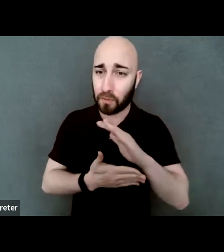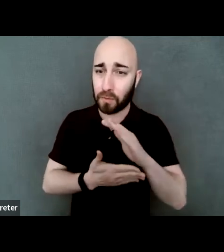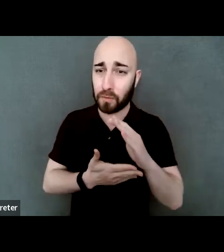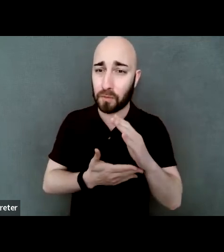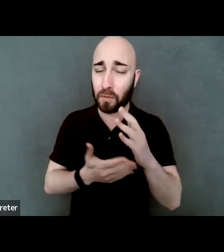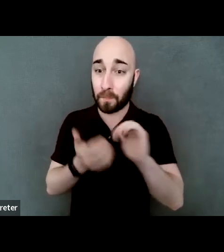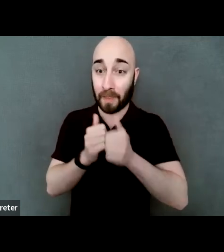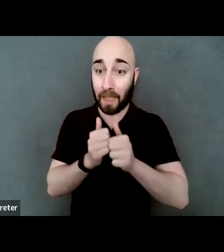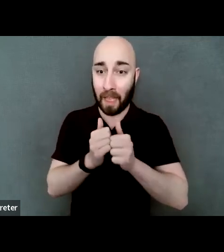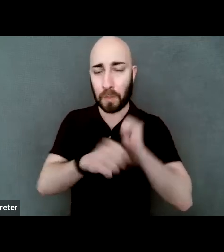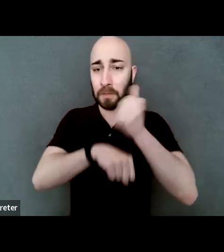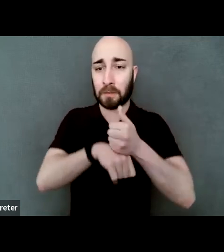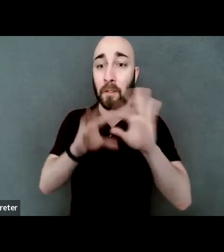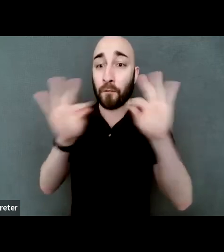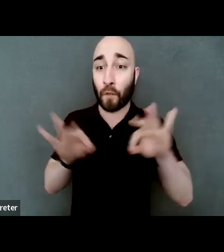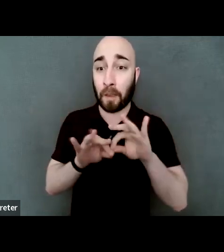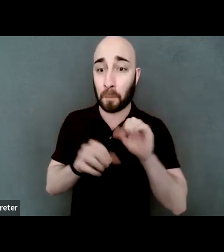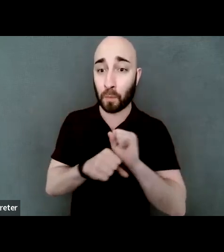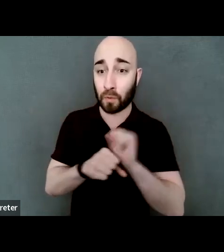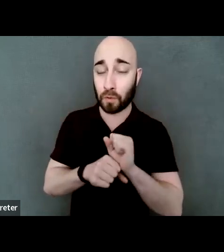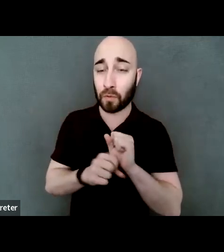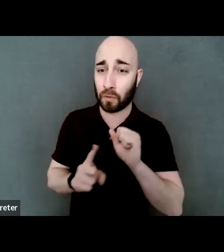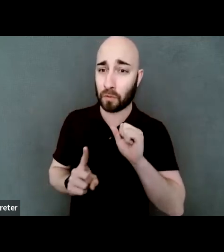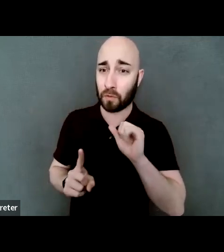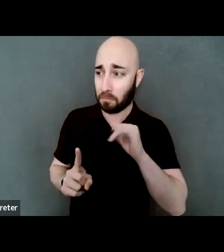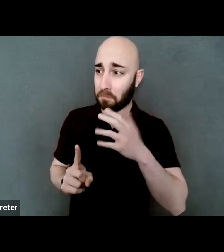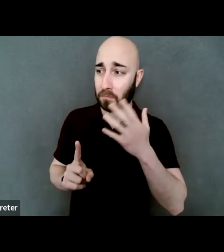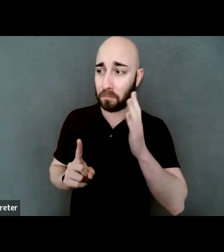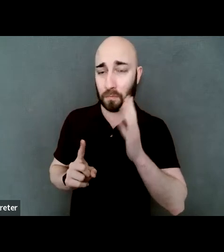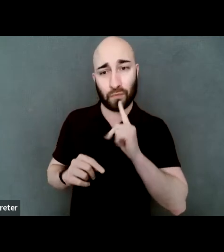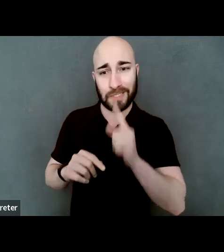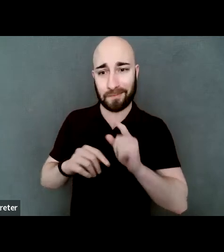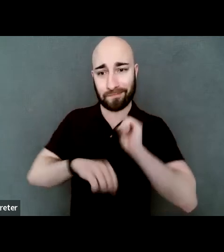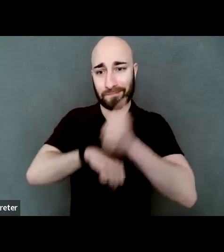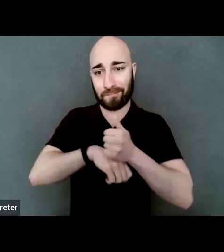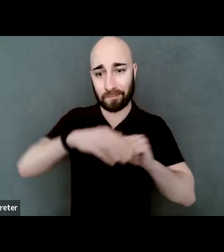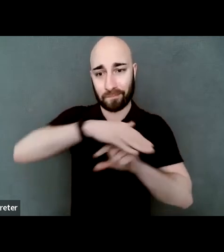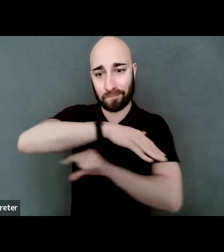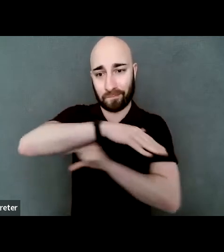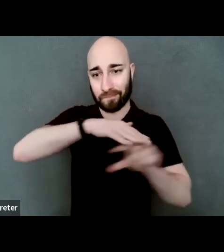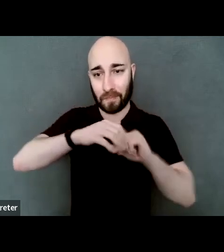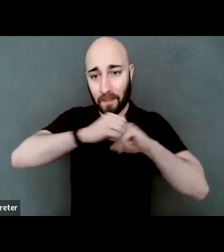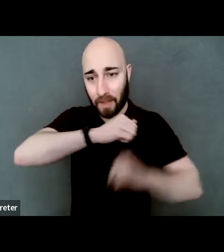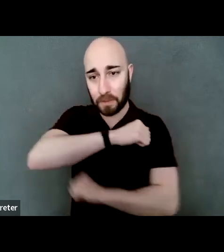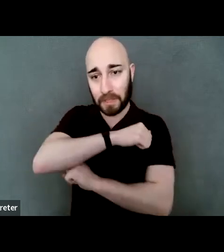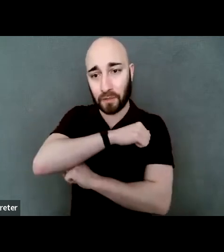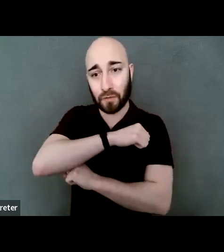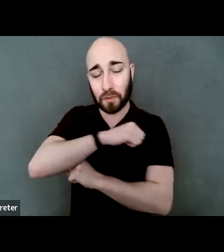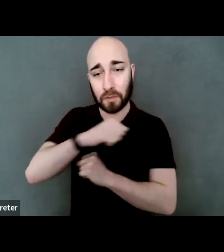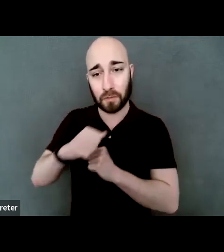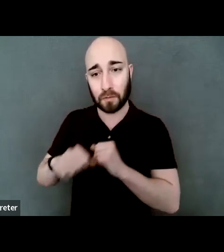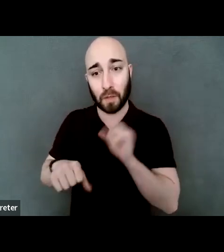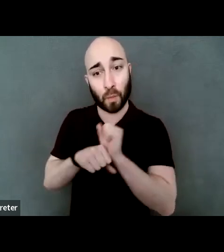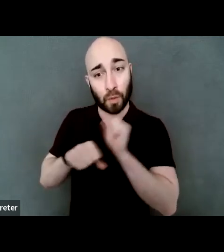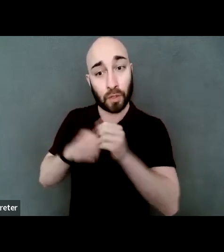a framework that would be the sort of foundation and the work and the work that we were